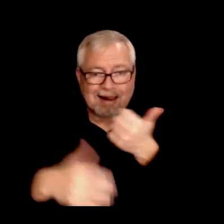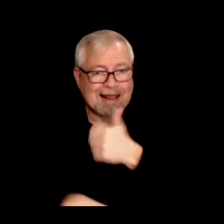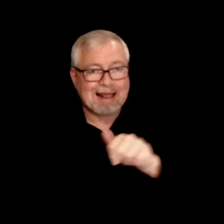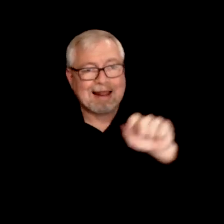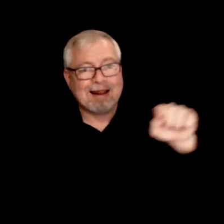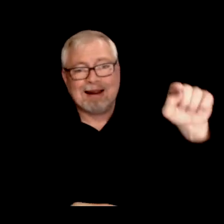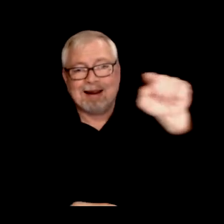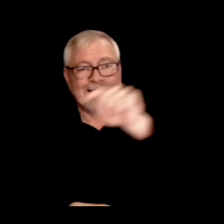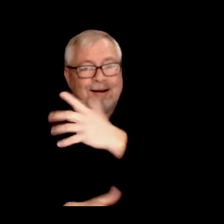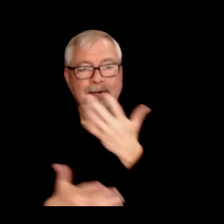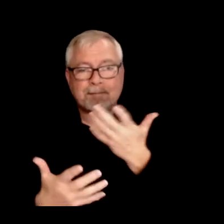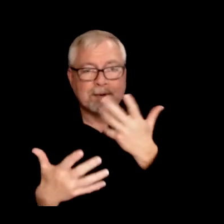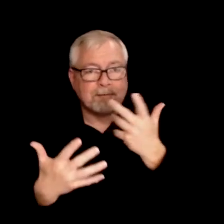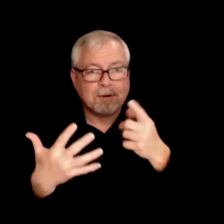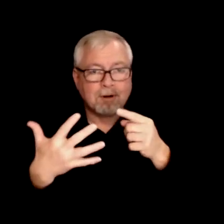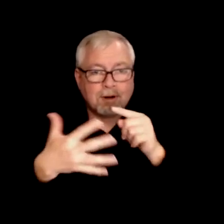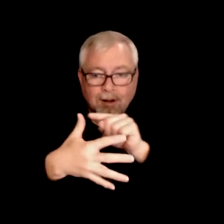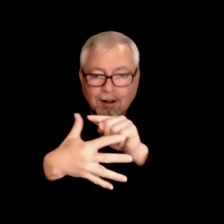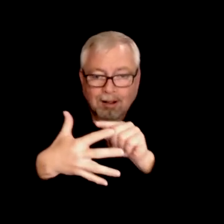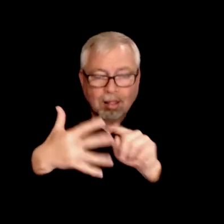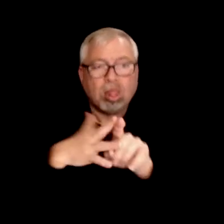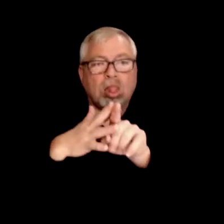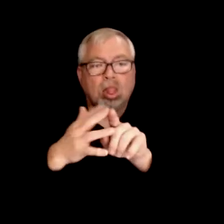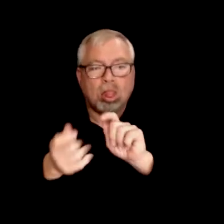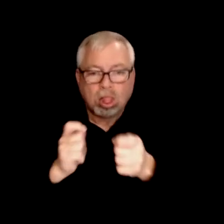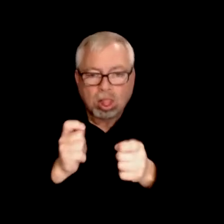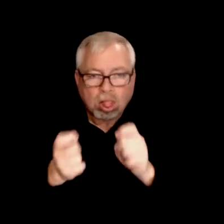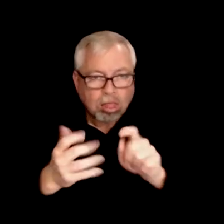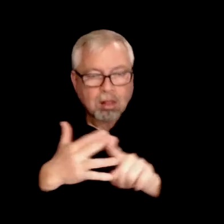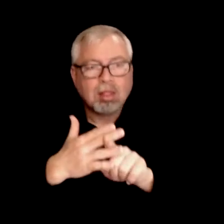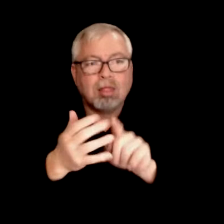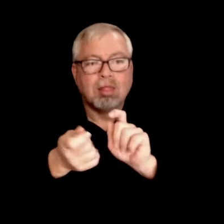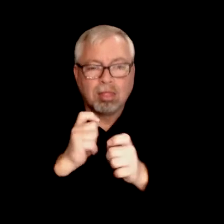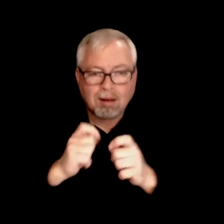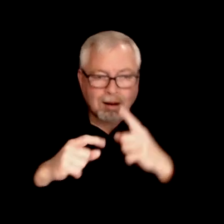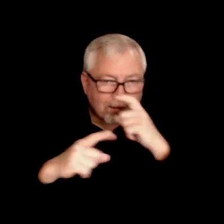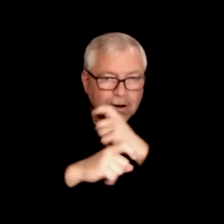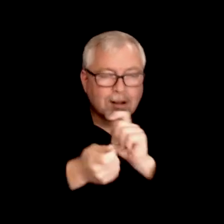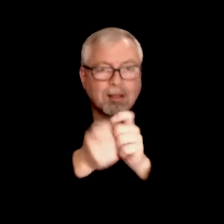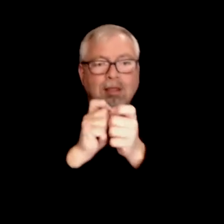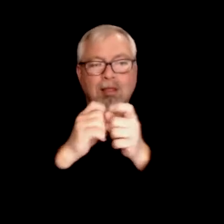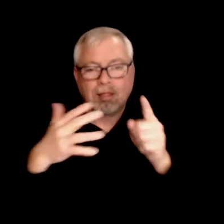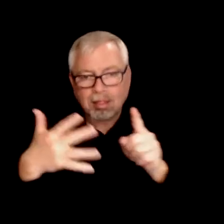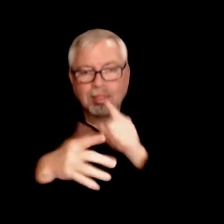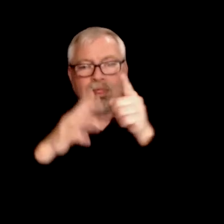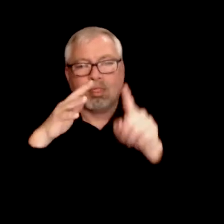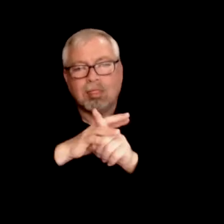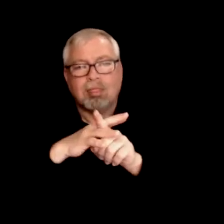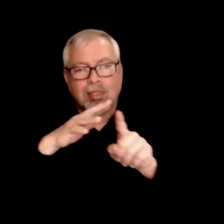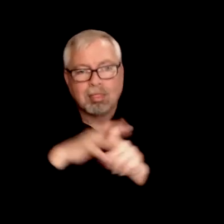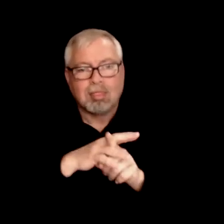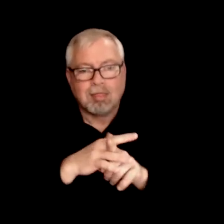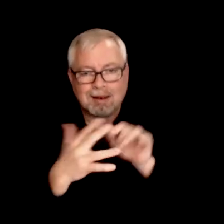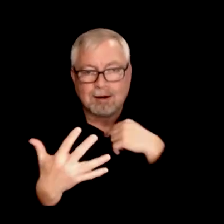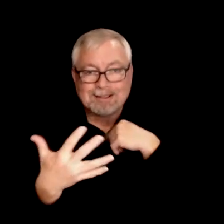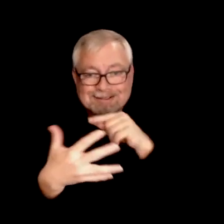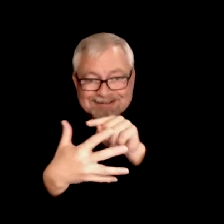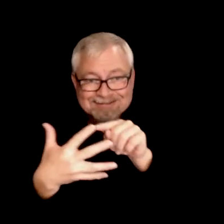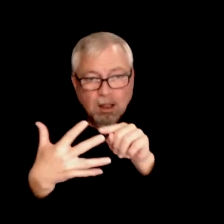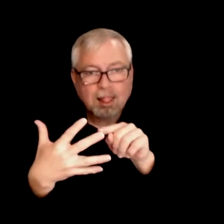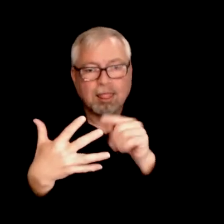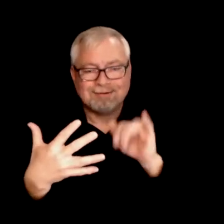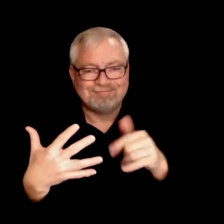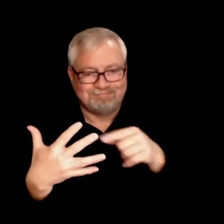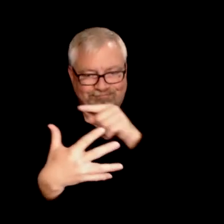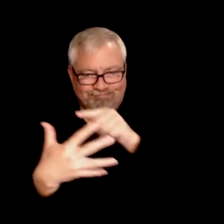that we deal with. So I think it's a little bit more complicated in terms of the logistics. So that certainly